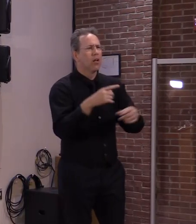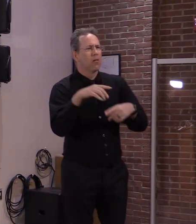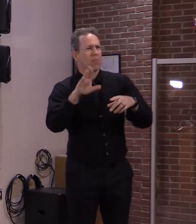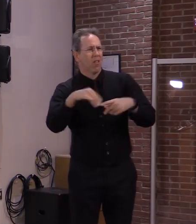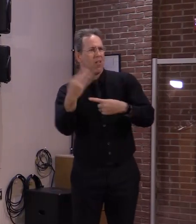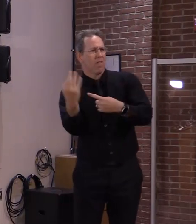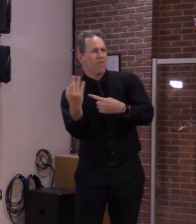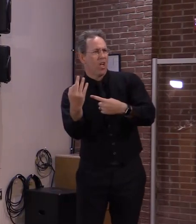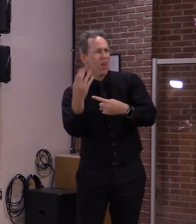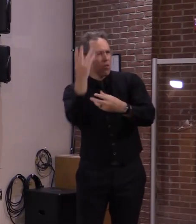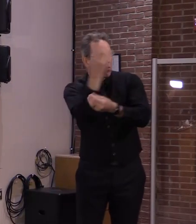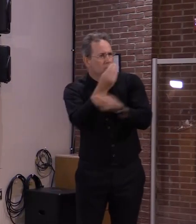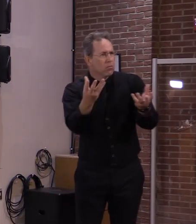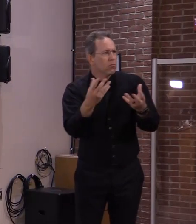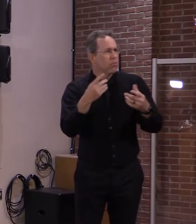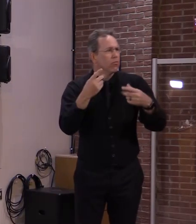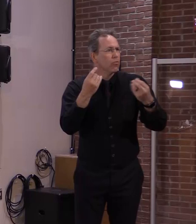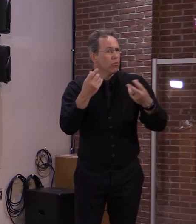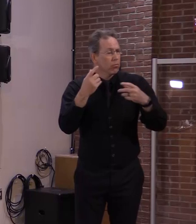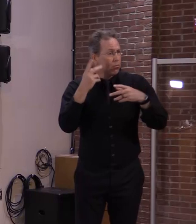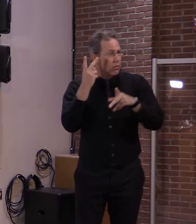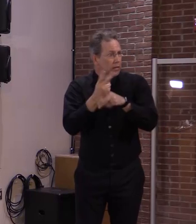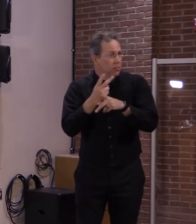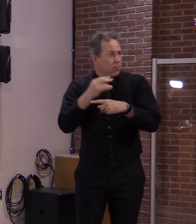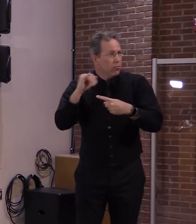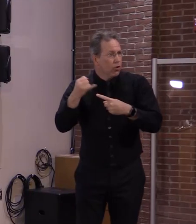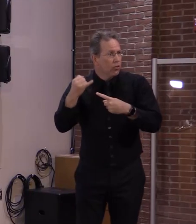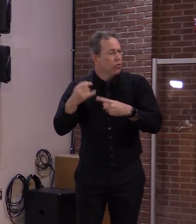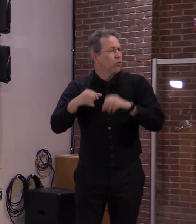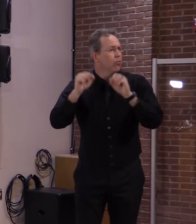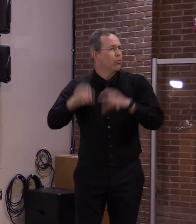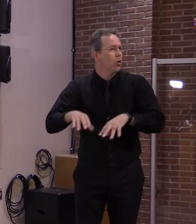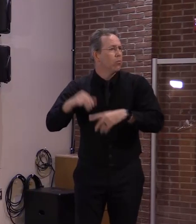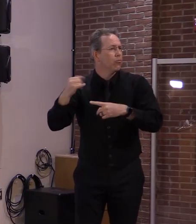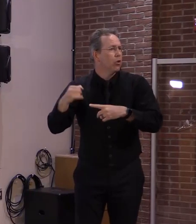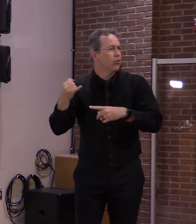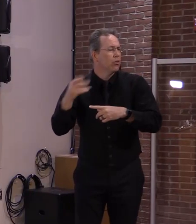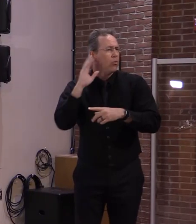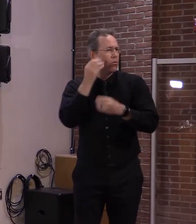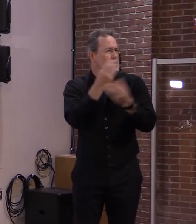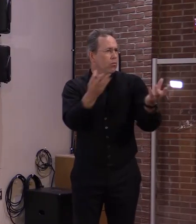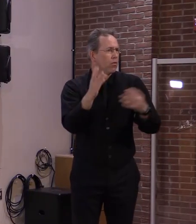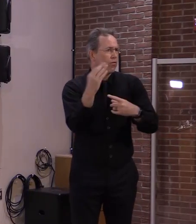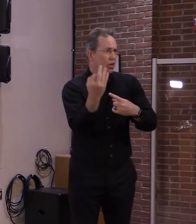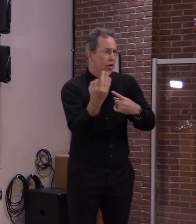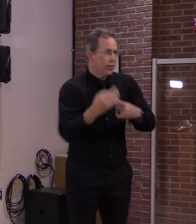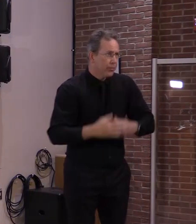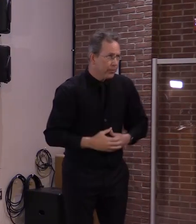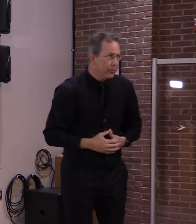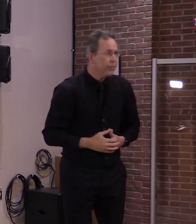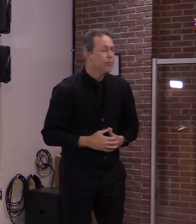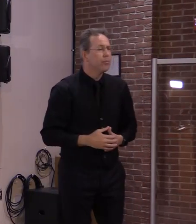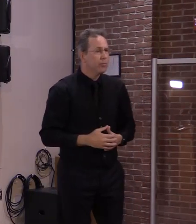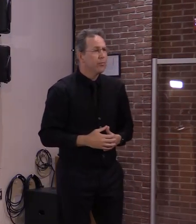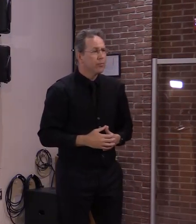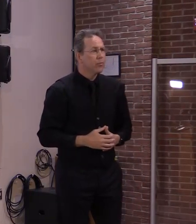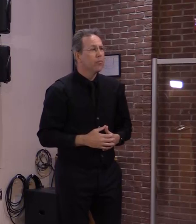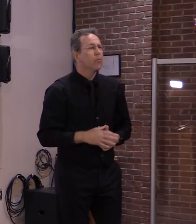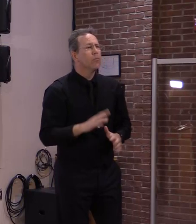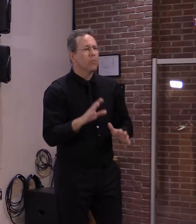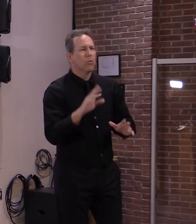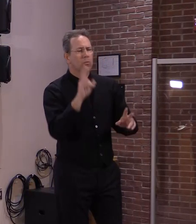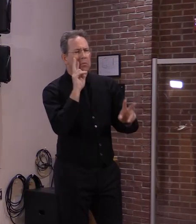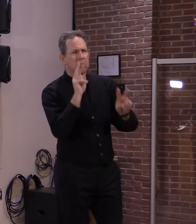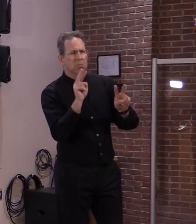sort shortly after that meeting adjourns, but we'll have to wait and see. No firm commitment, but that's the